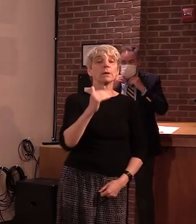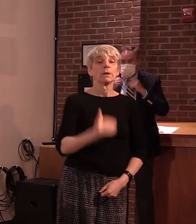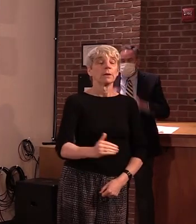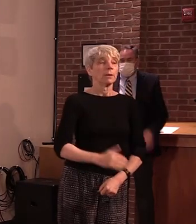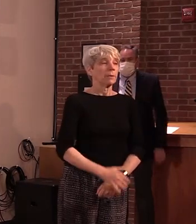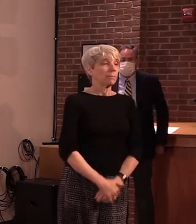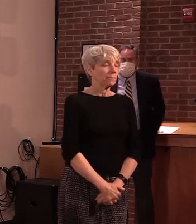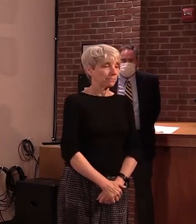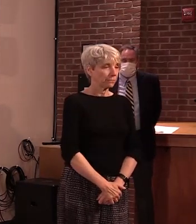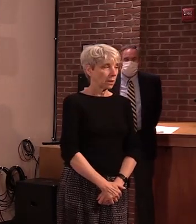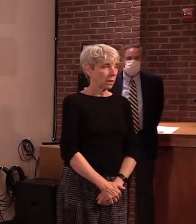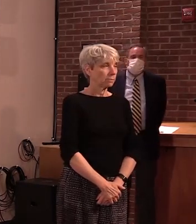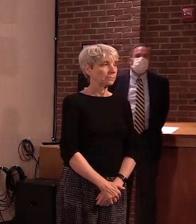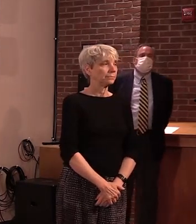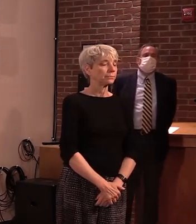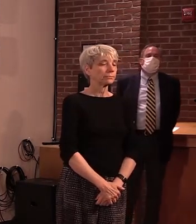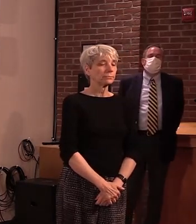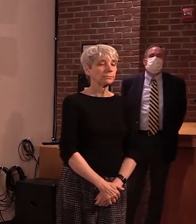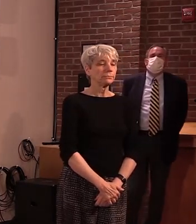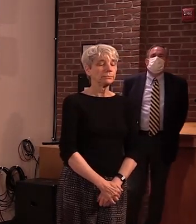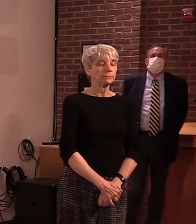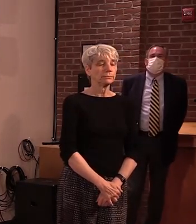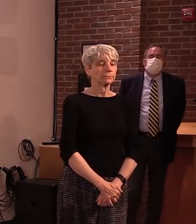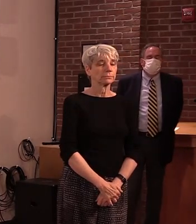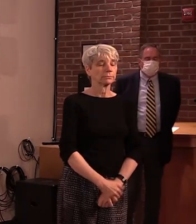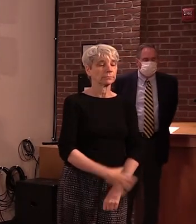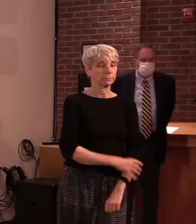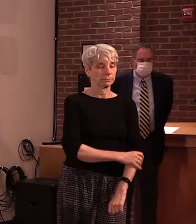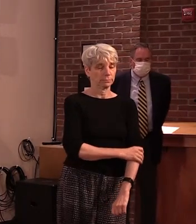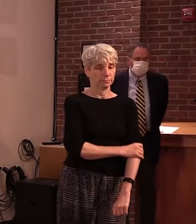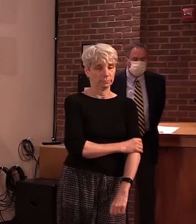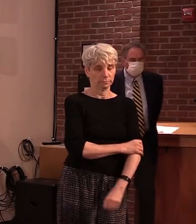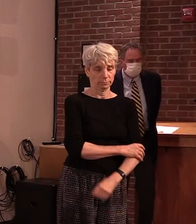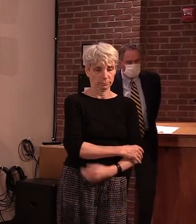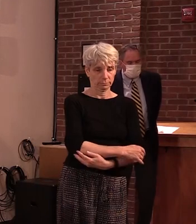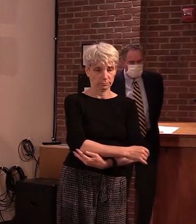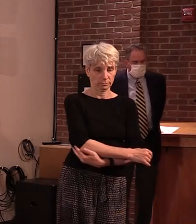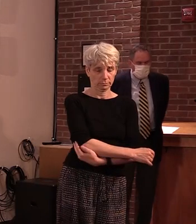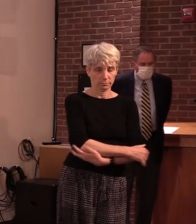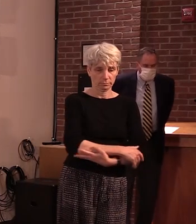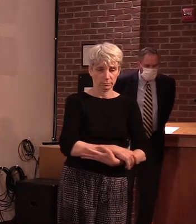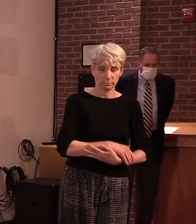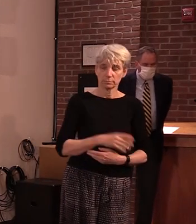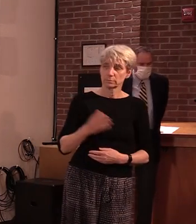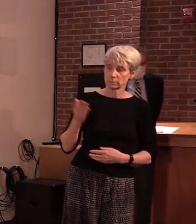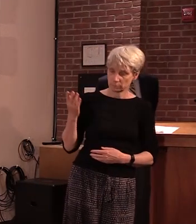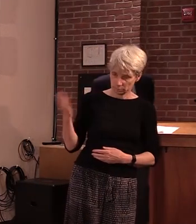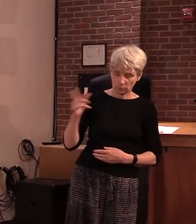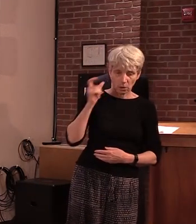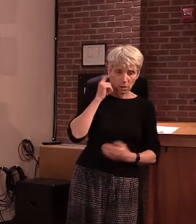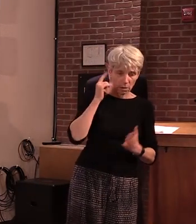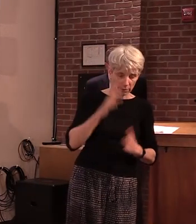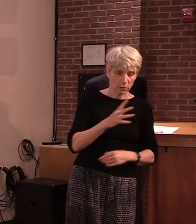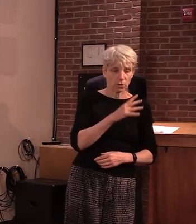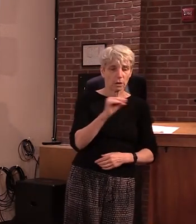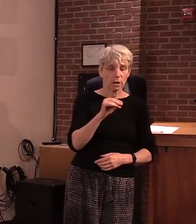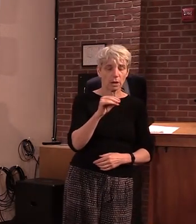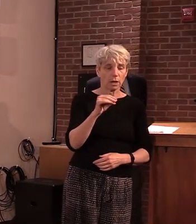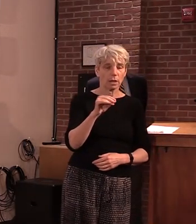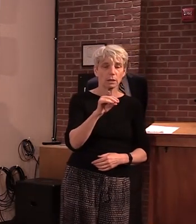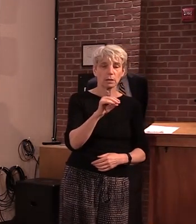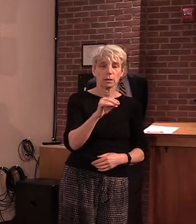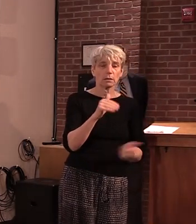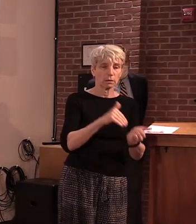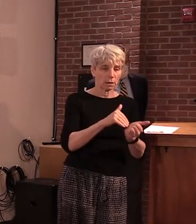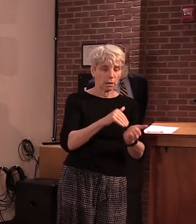Magazine. Thank you, Ethan. Governor, you and Drs. Levine and Bell laid out a really compelling case